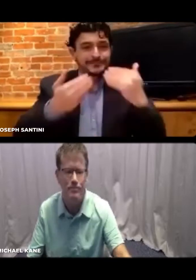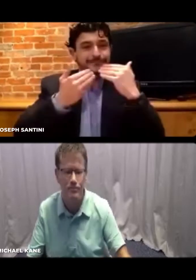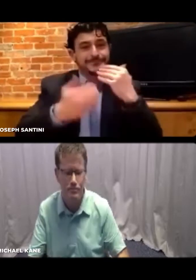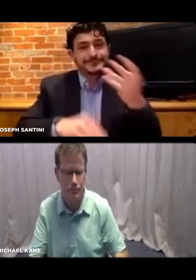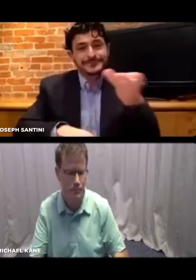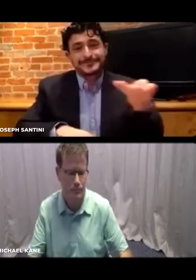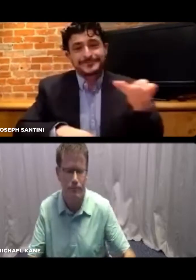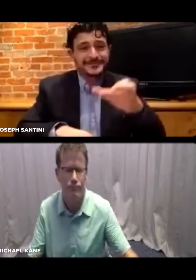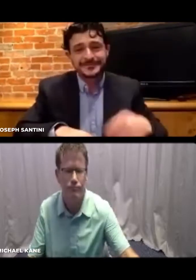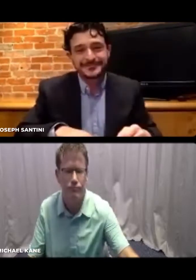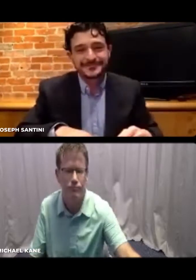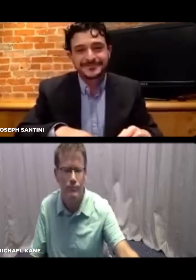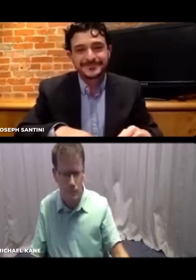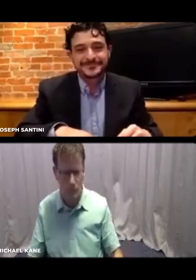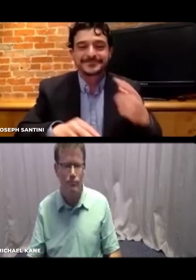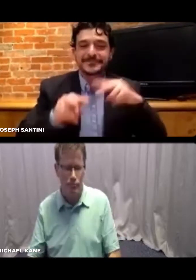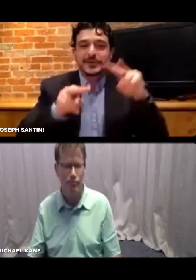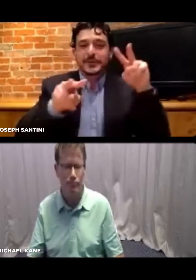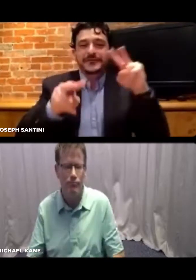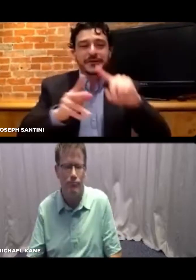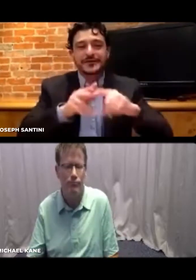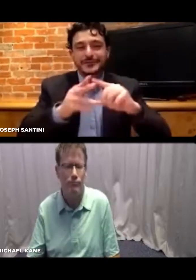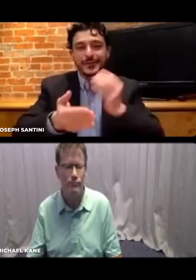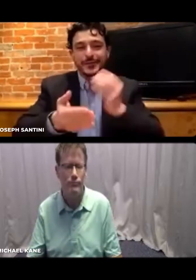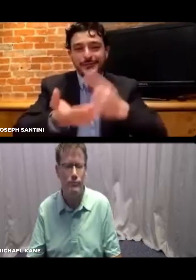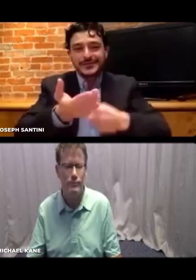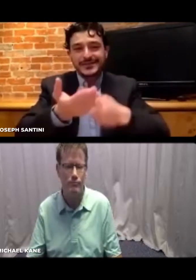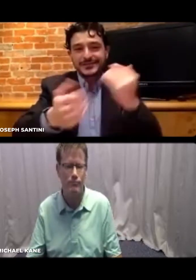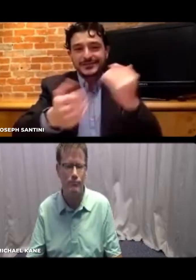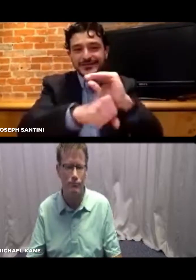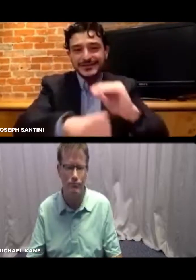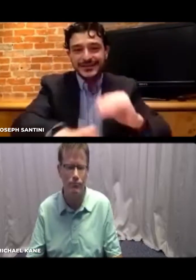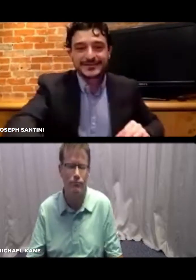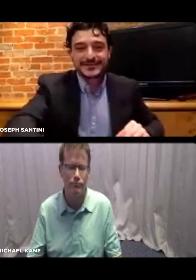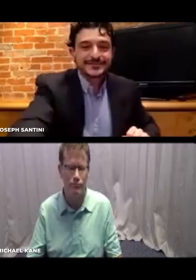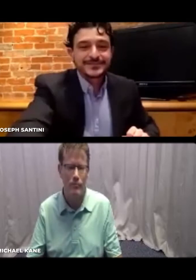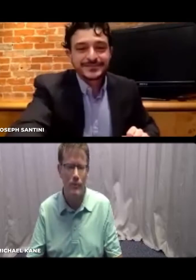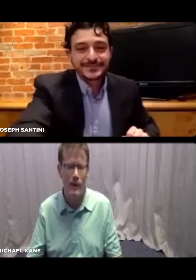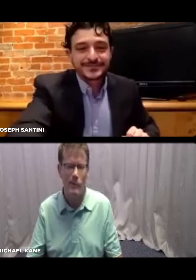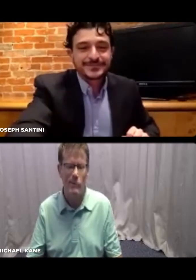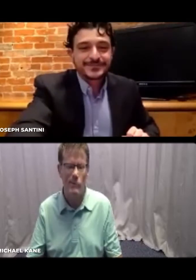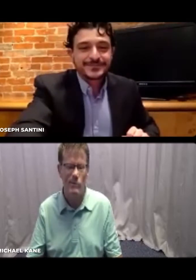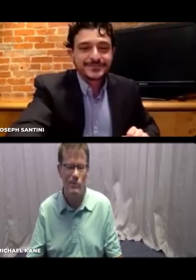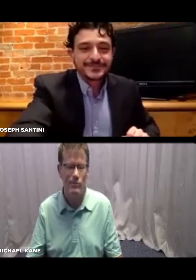four. So we'll begin our discussion and our webinar tonight.